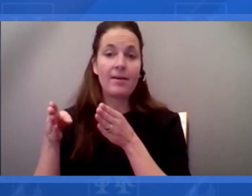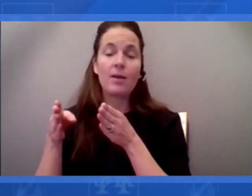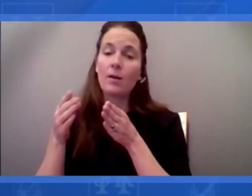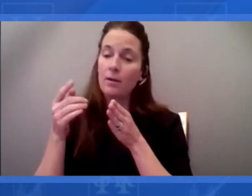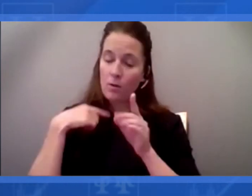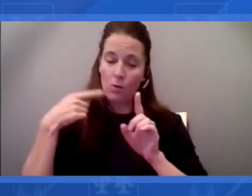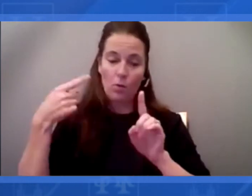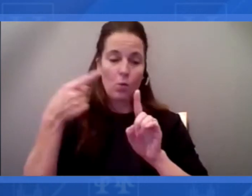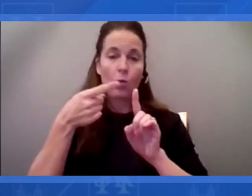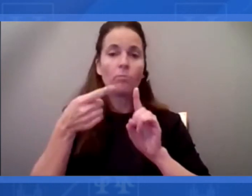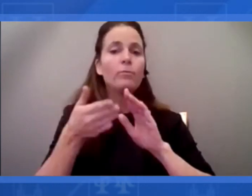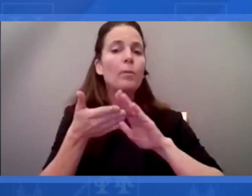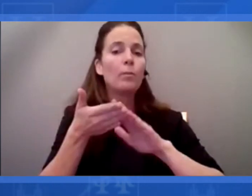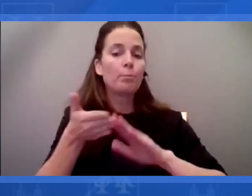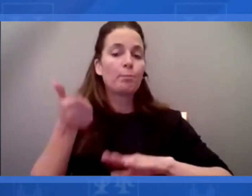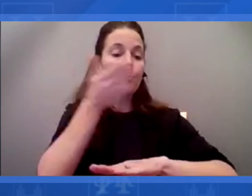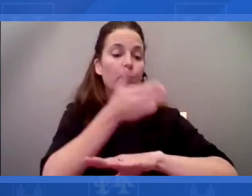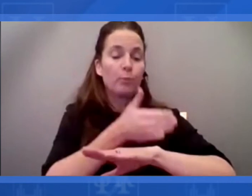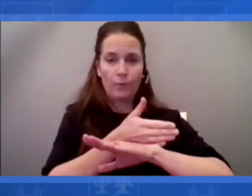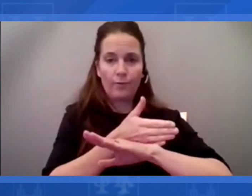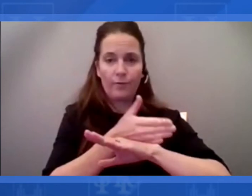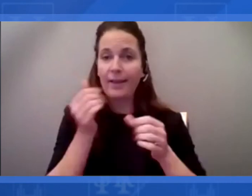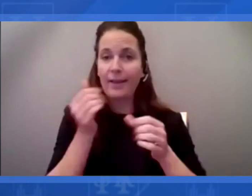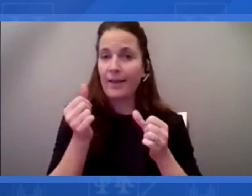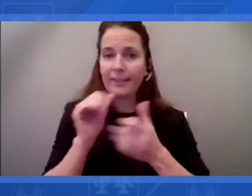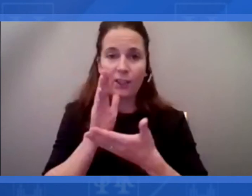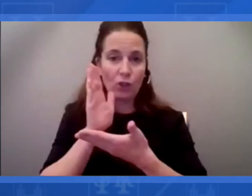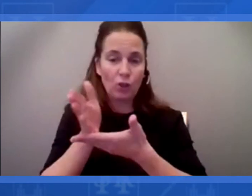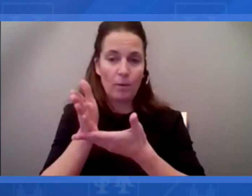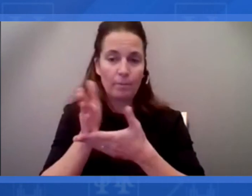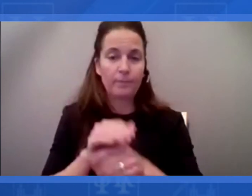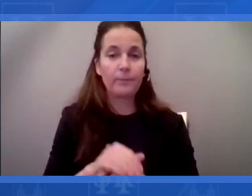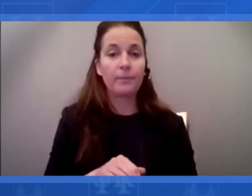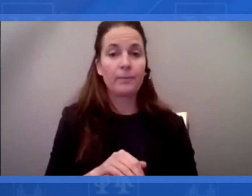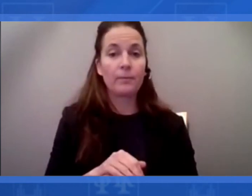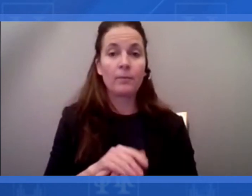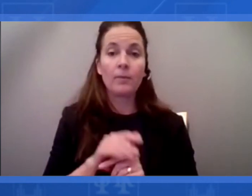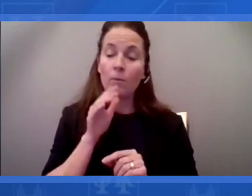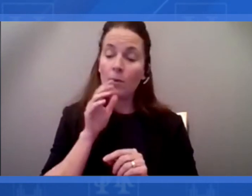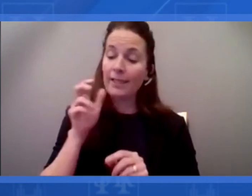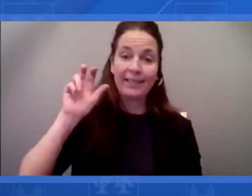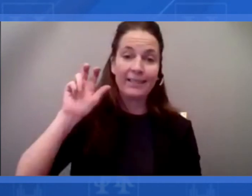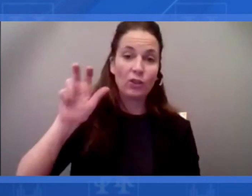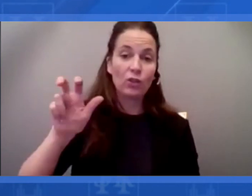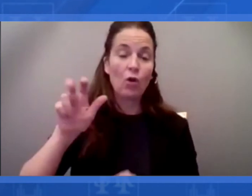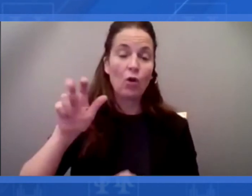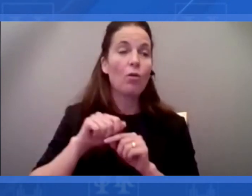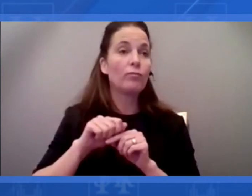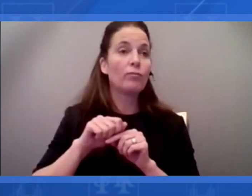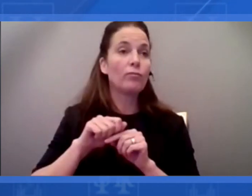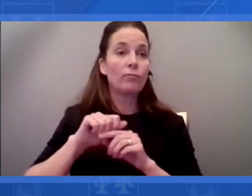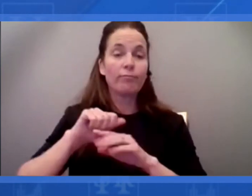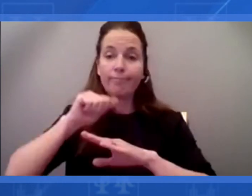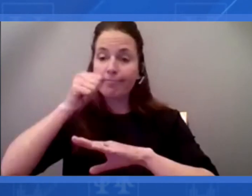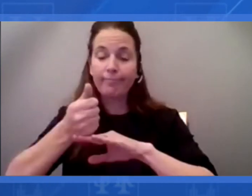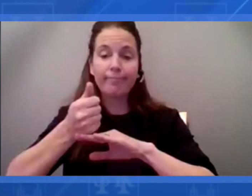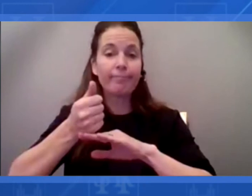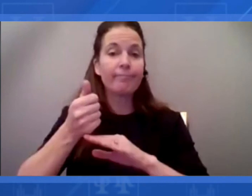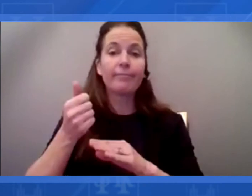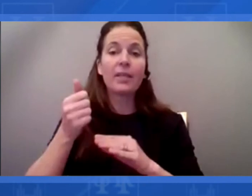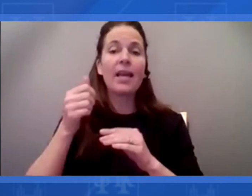our stops, which may include installing or updating concrete pads,